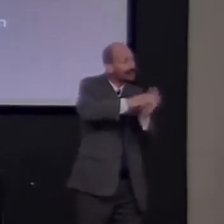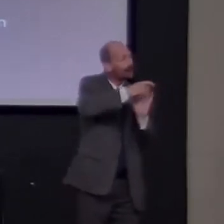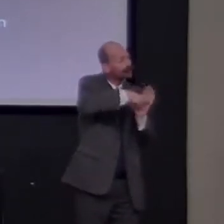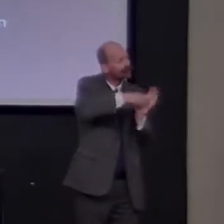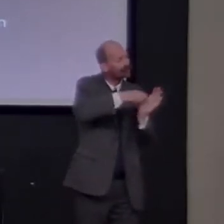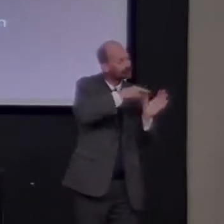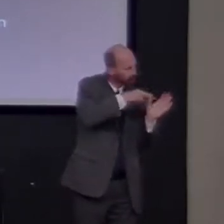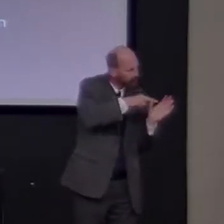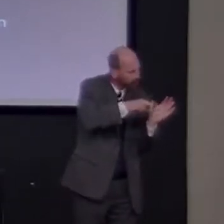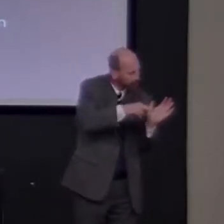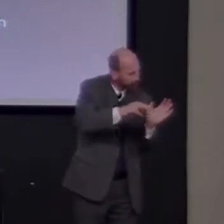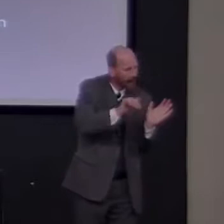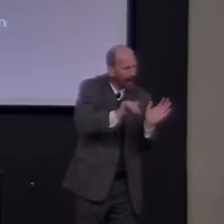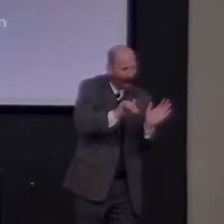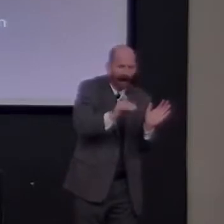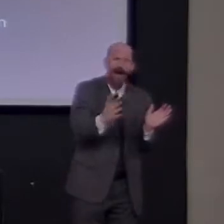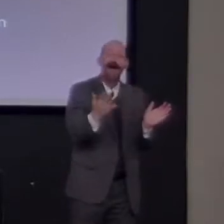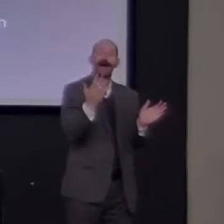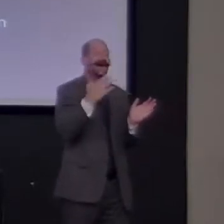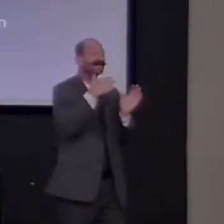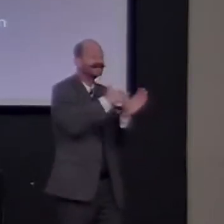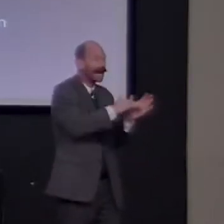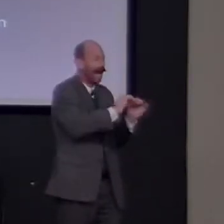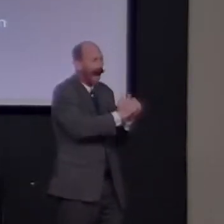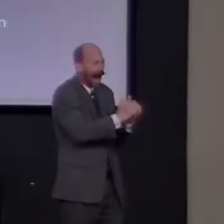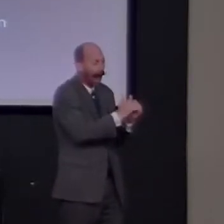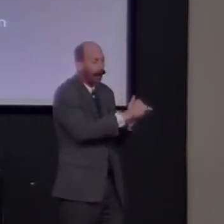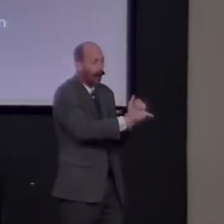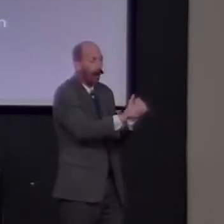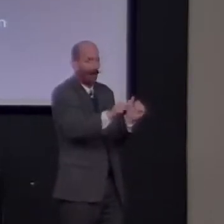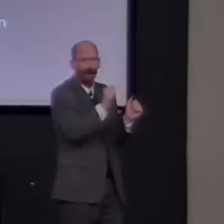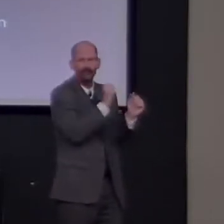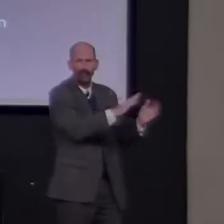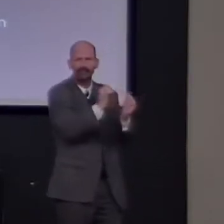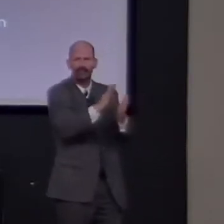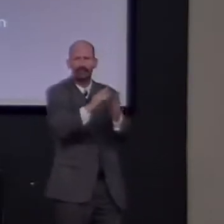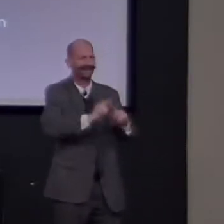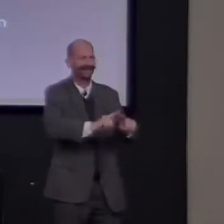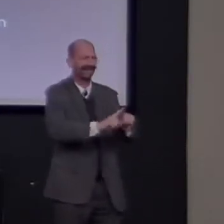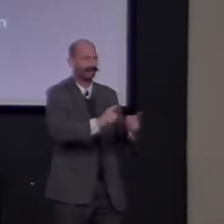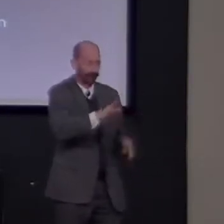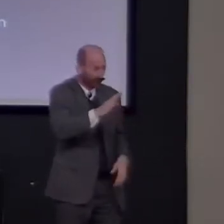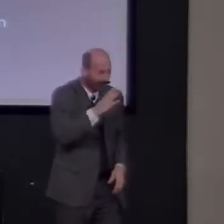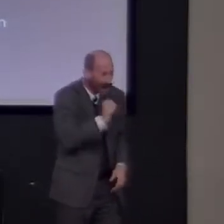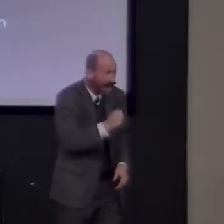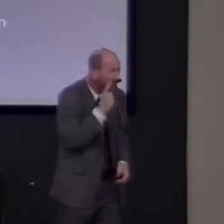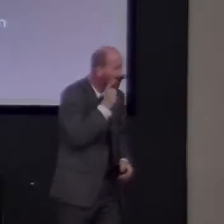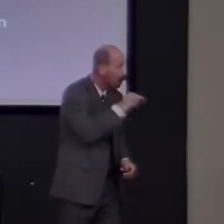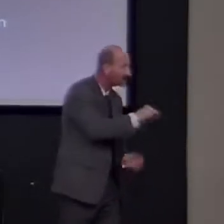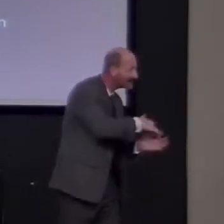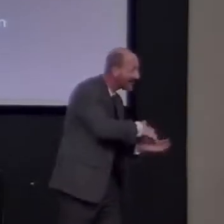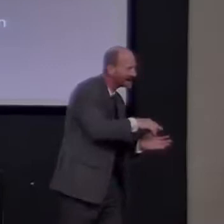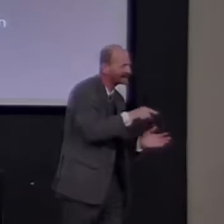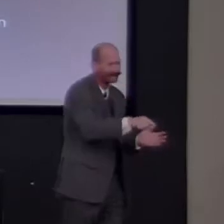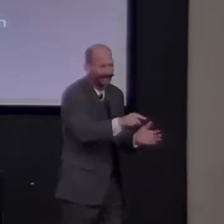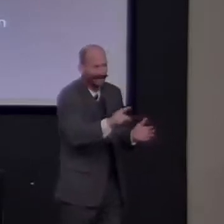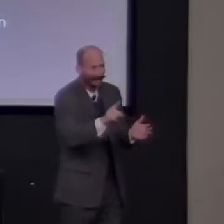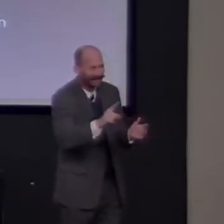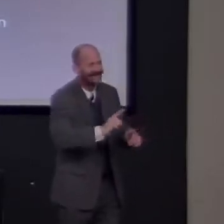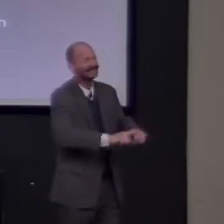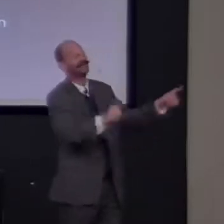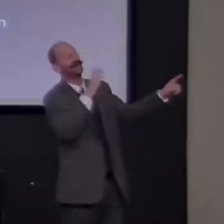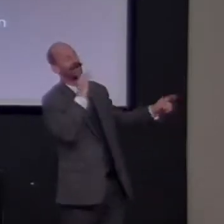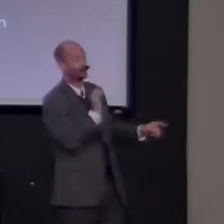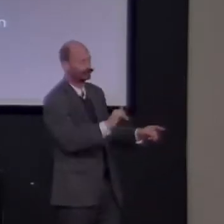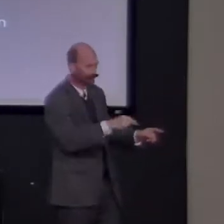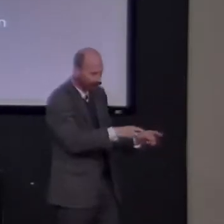large variation across studies in the sample size, the age of the children tested, and those factors, those variable factors that